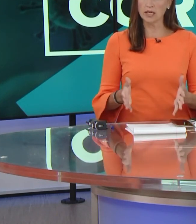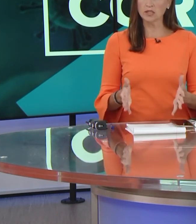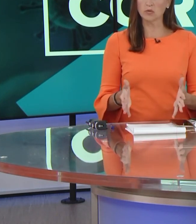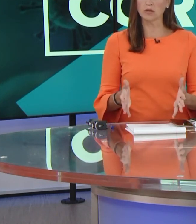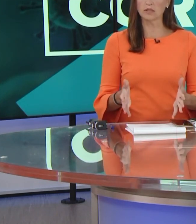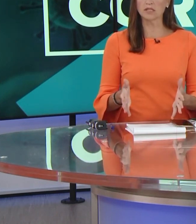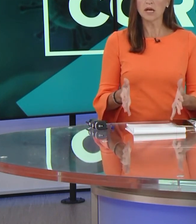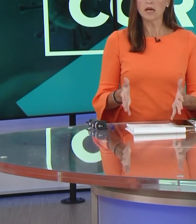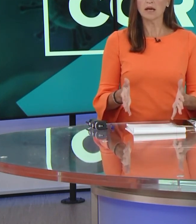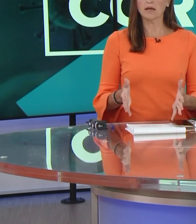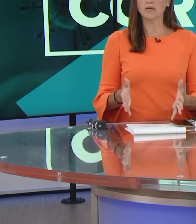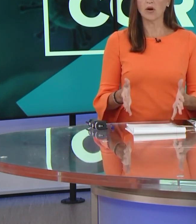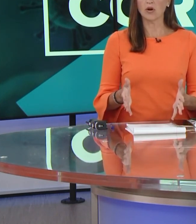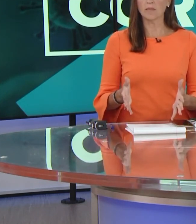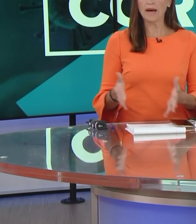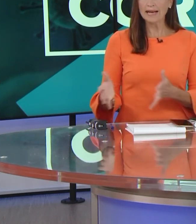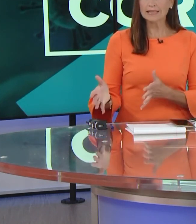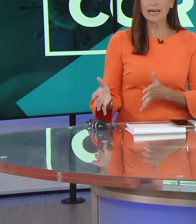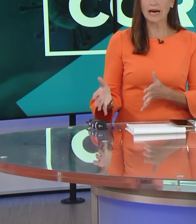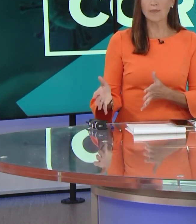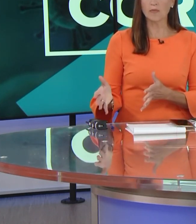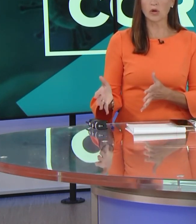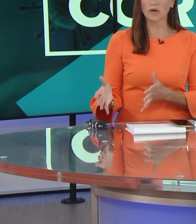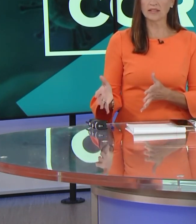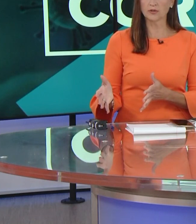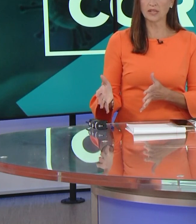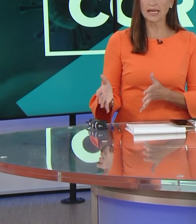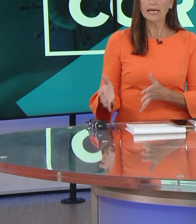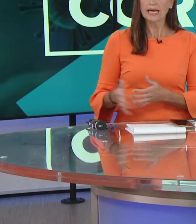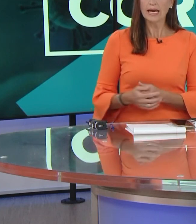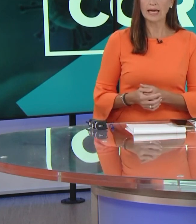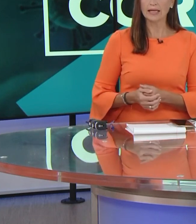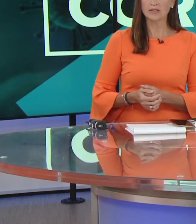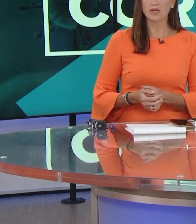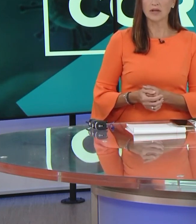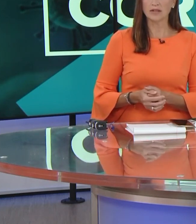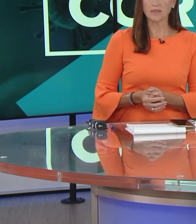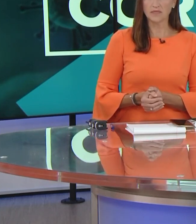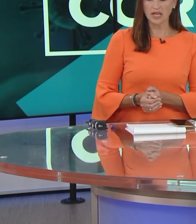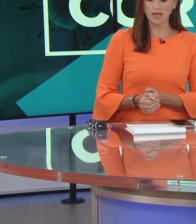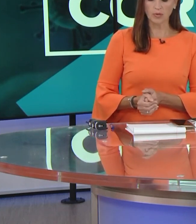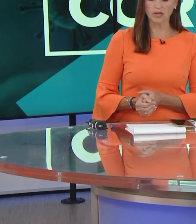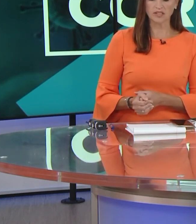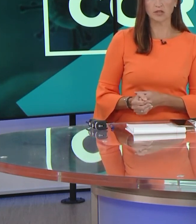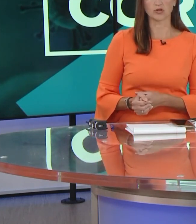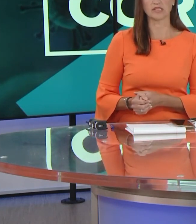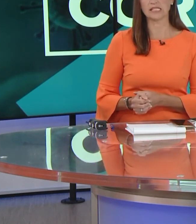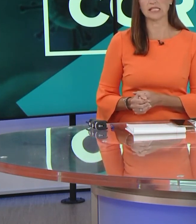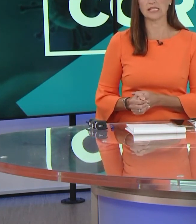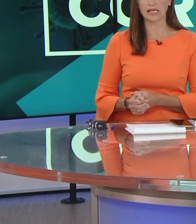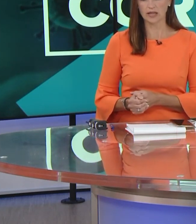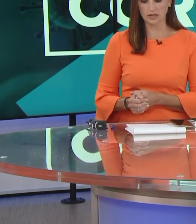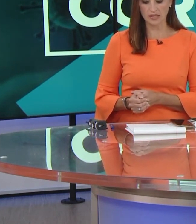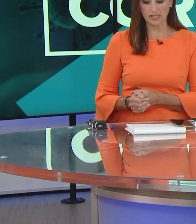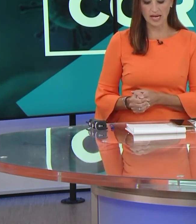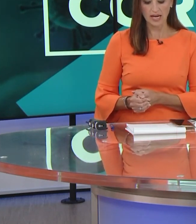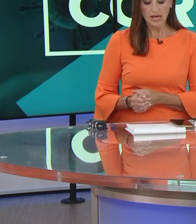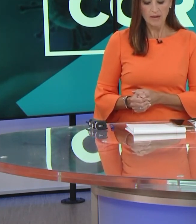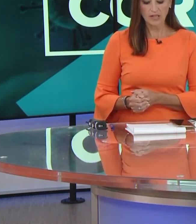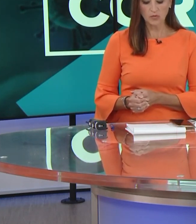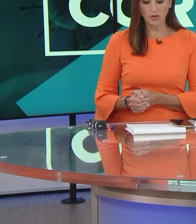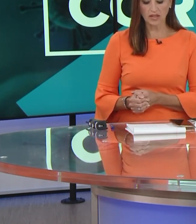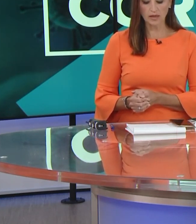in his words, are masking up more regularly and taking part in social distancing here in the